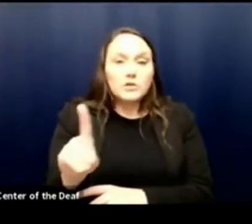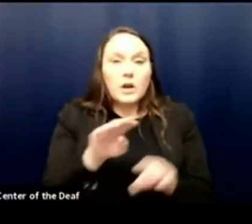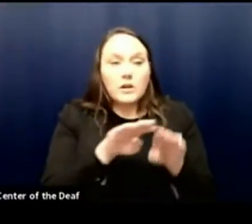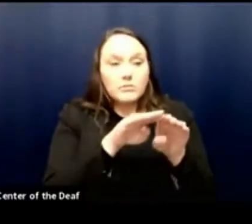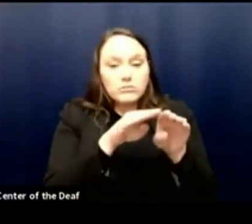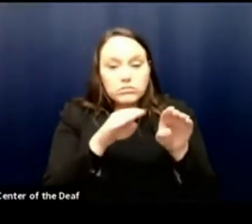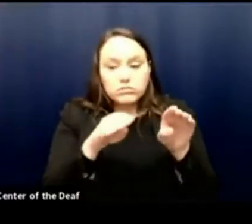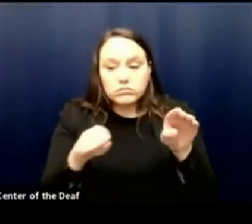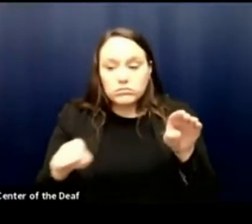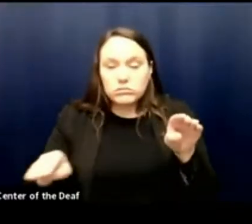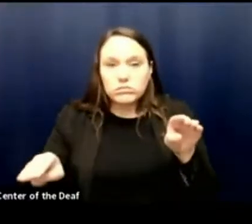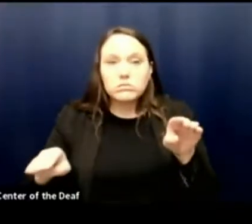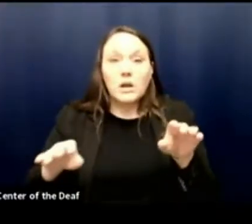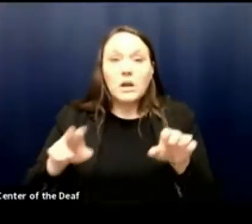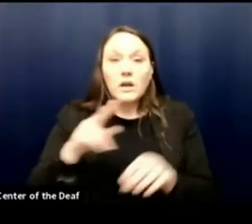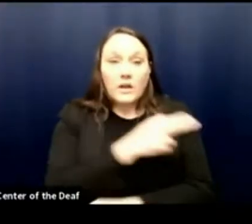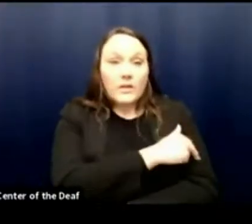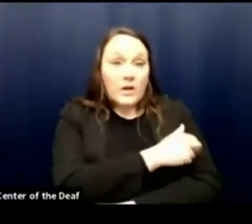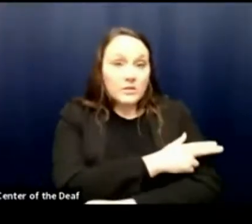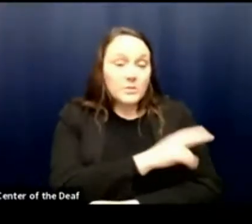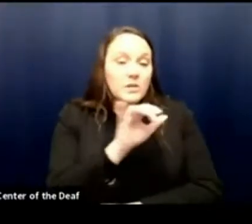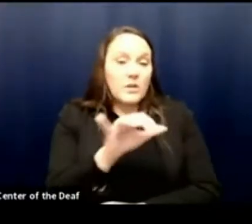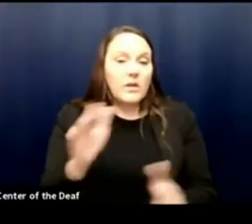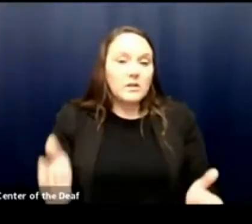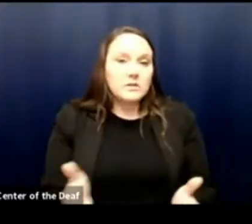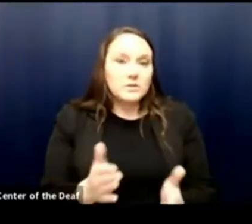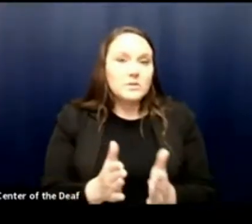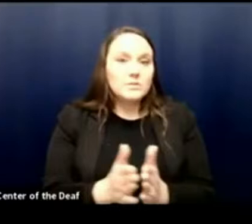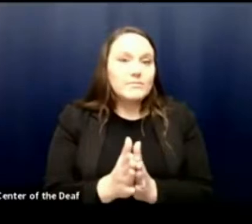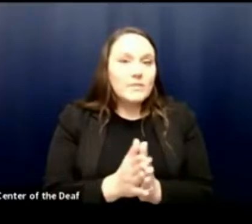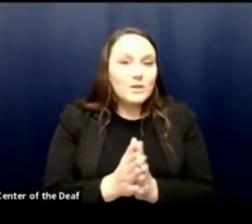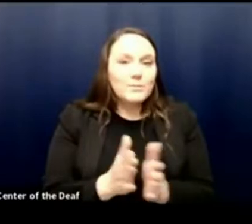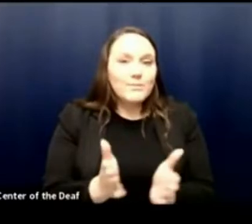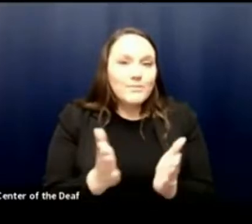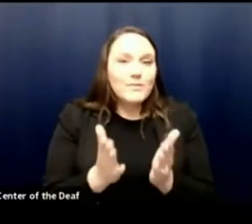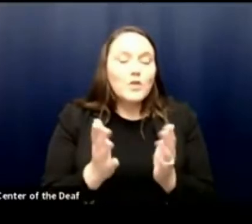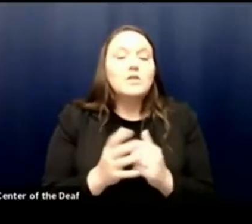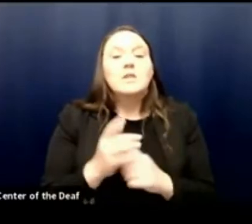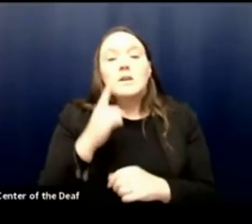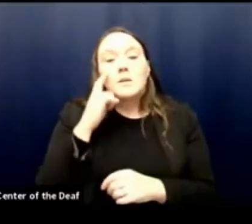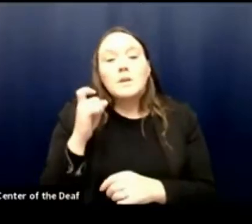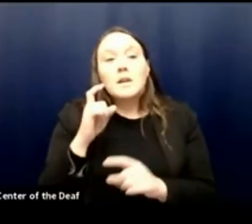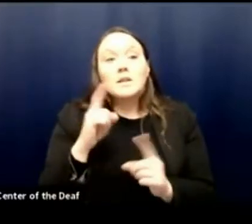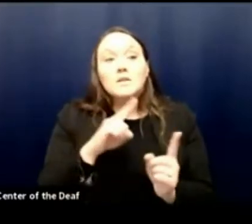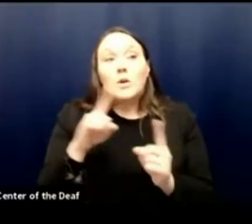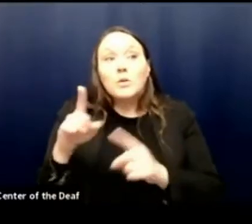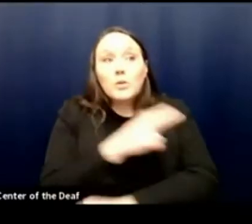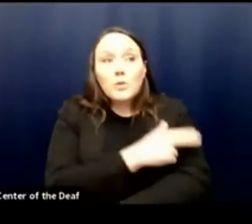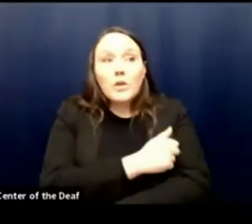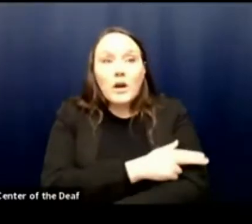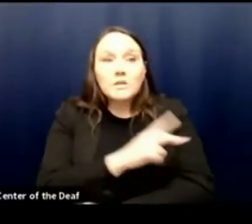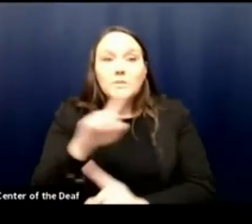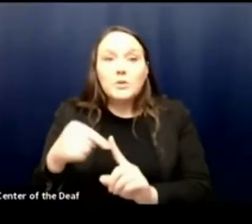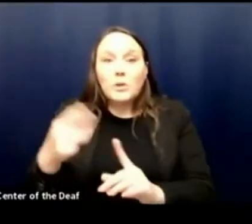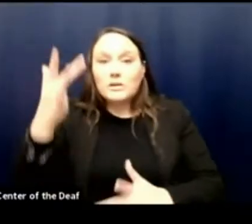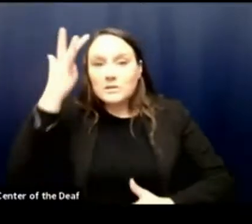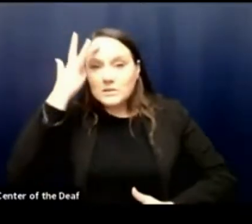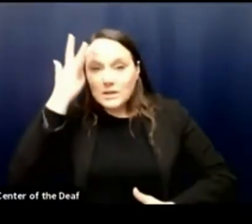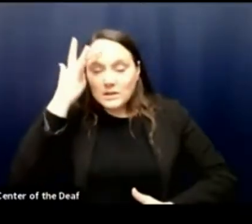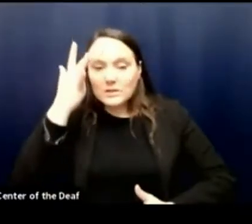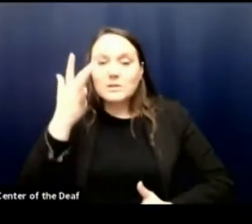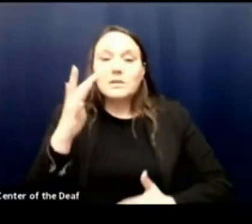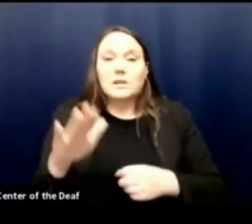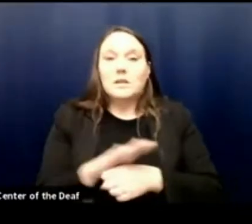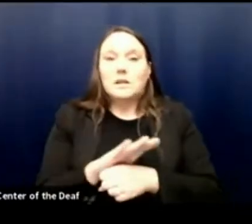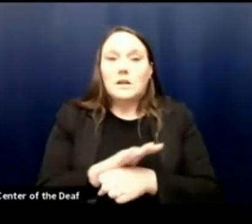hospitalizations, that's really encouraging, because you go to the hospital because you get sick enough to go to the hospital, and you know,